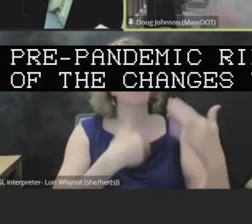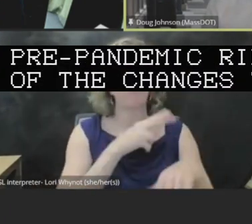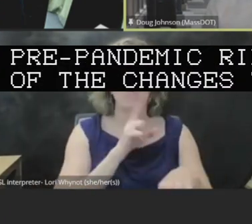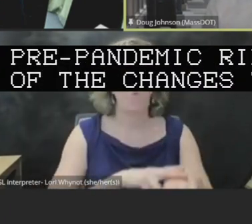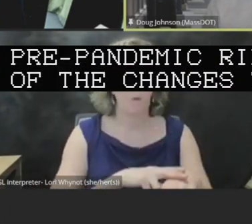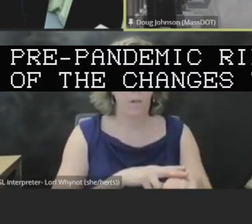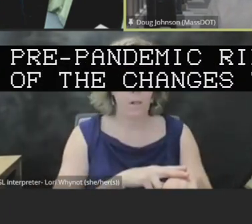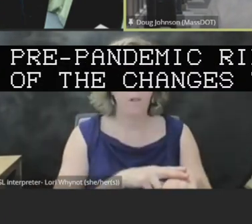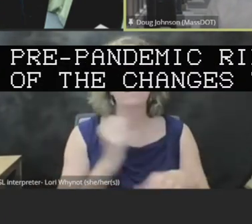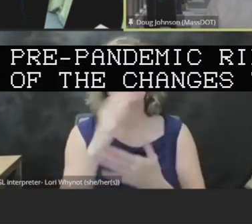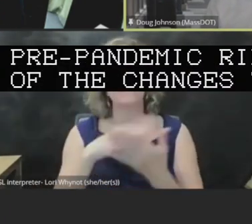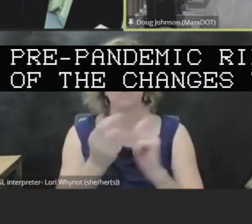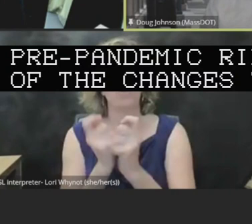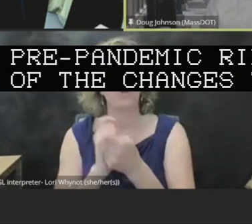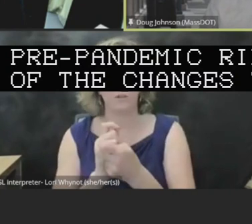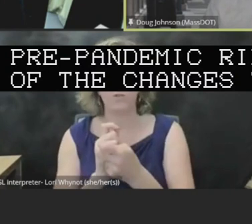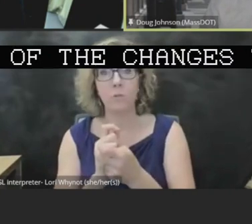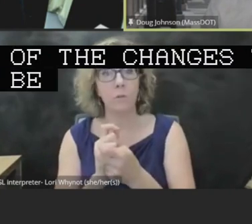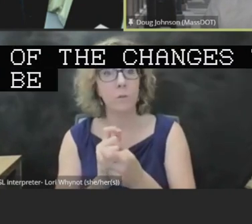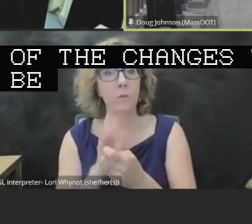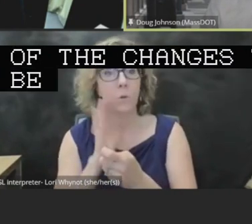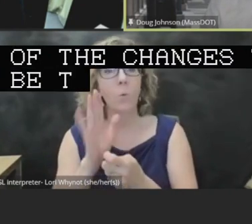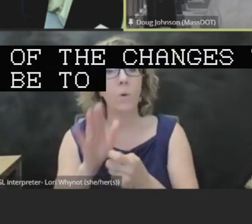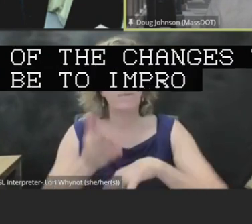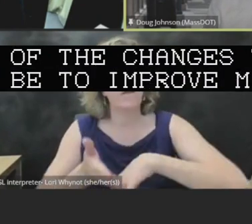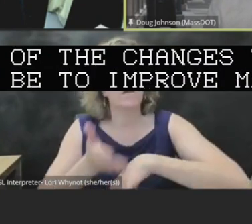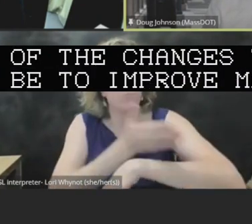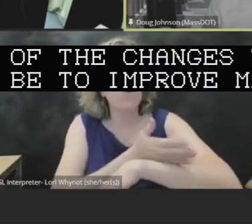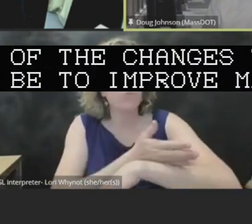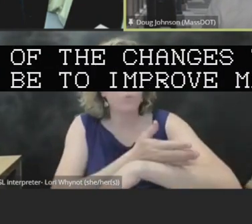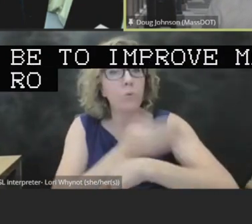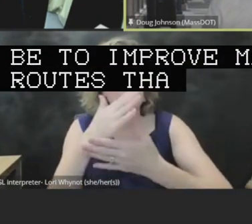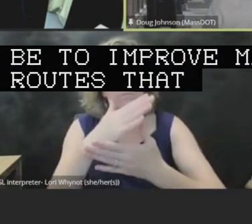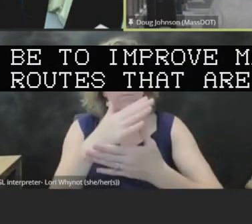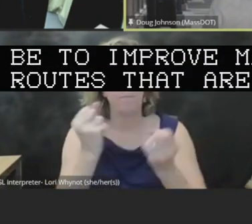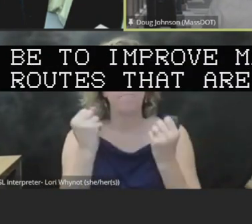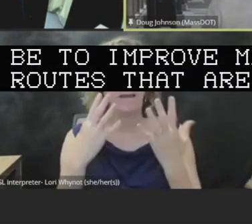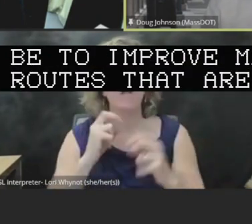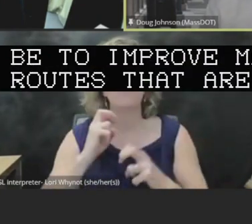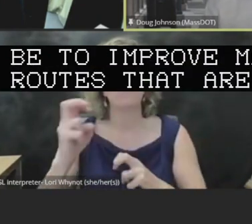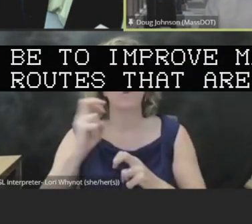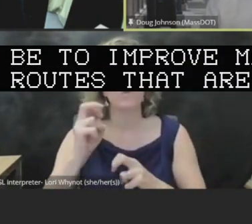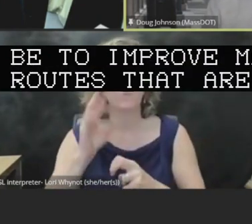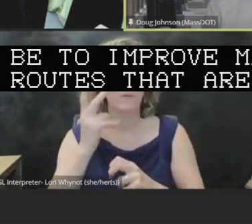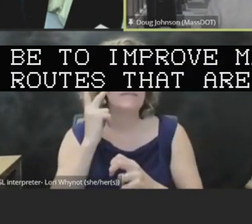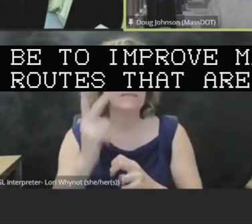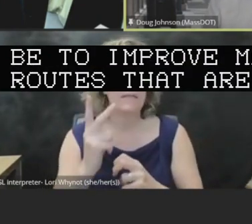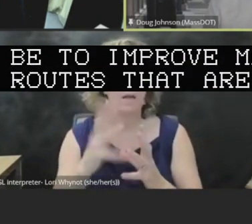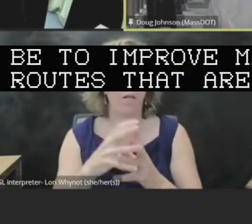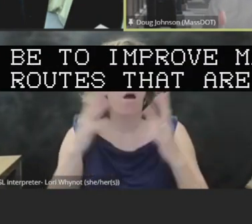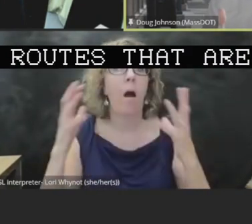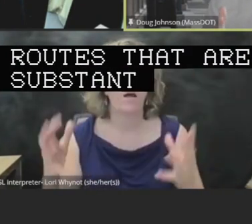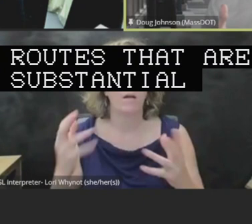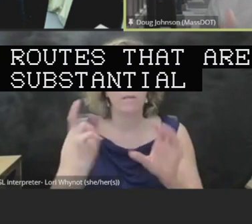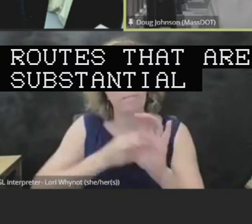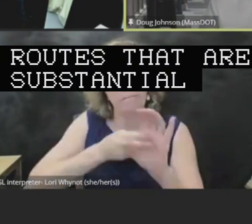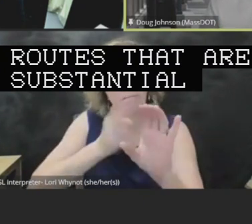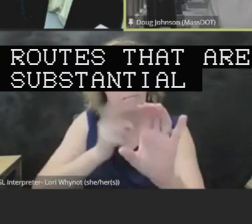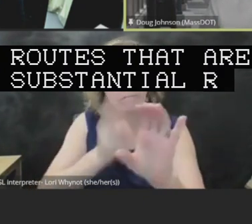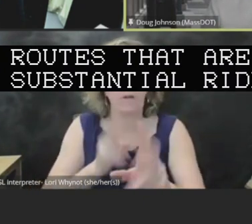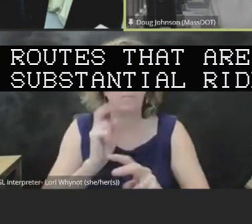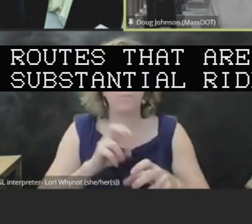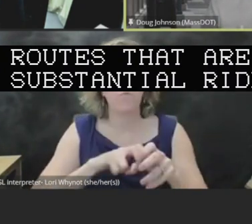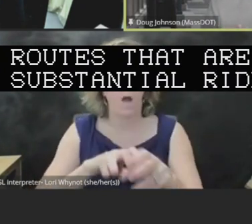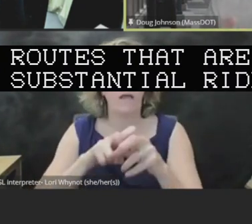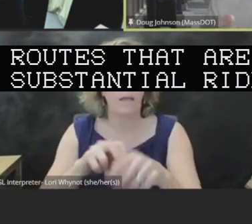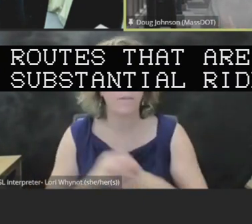to improve many of those routes that are already seeing substantial ridership. But also because